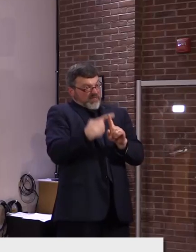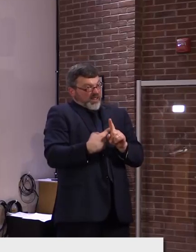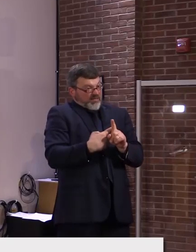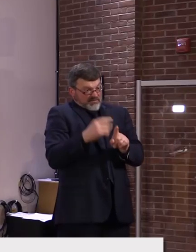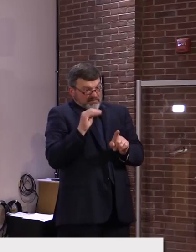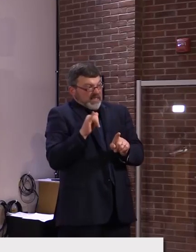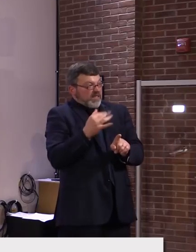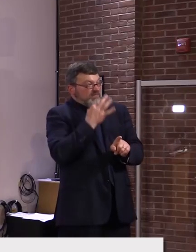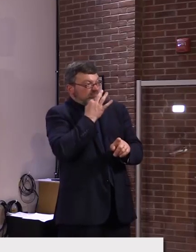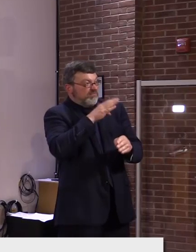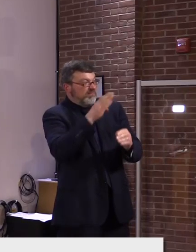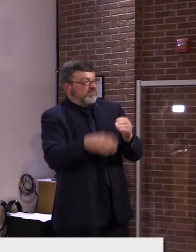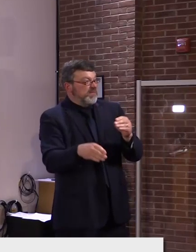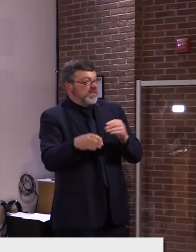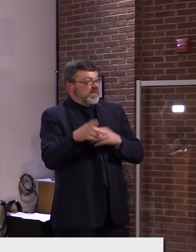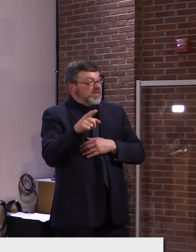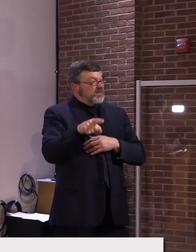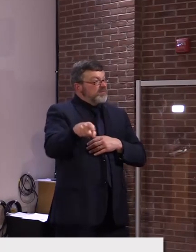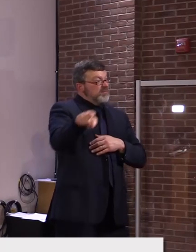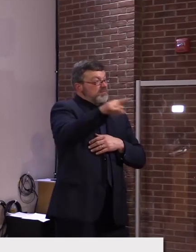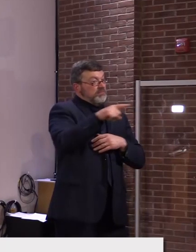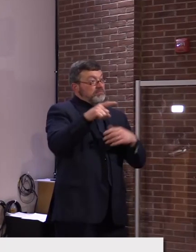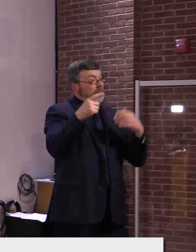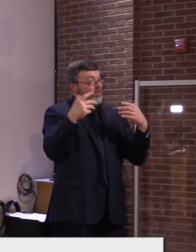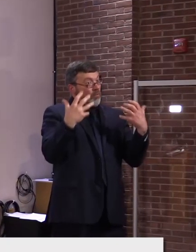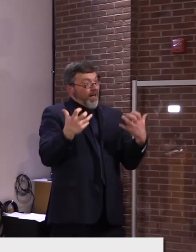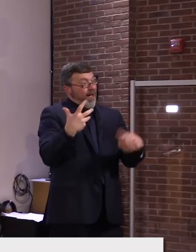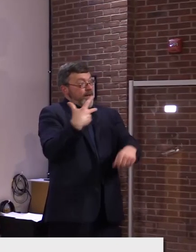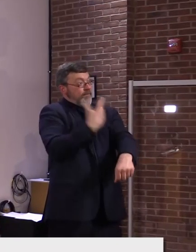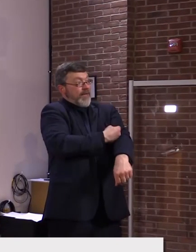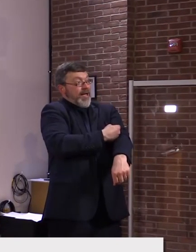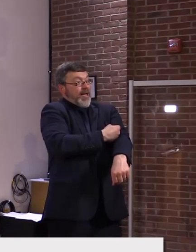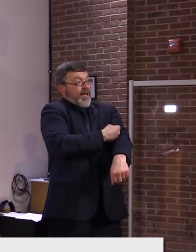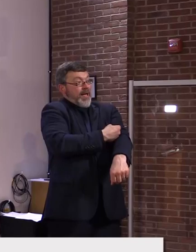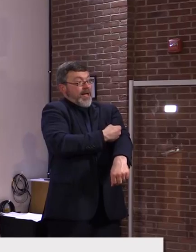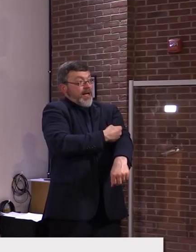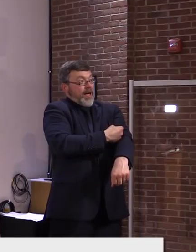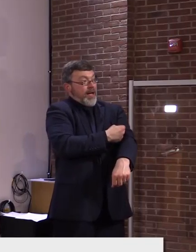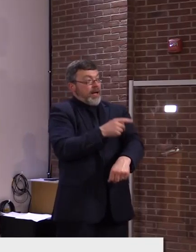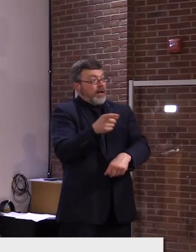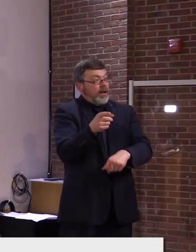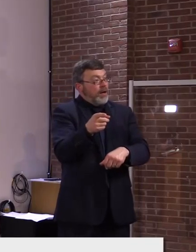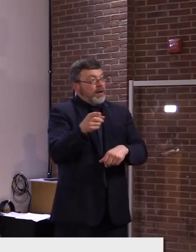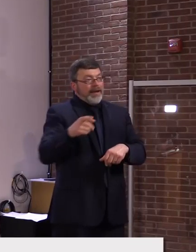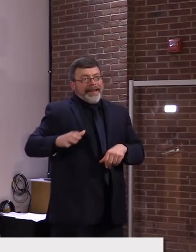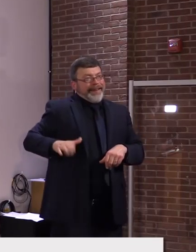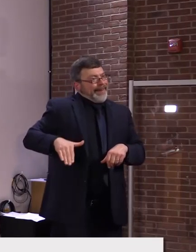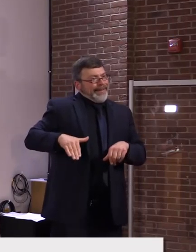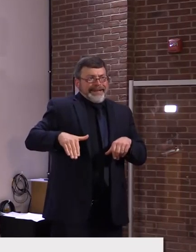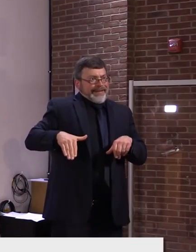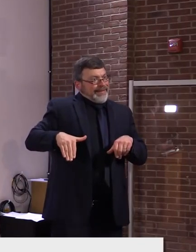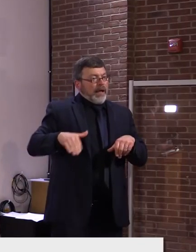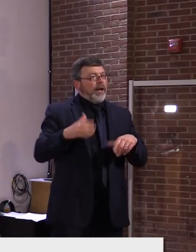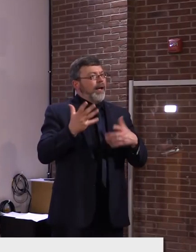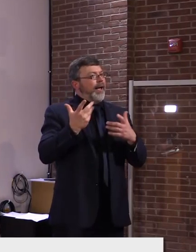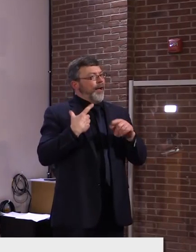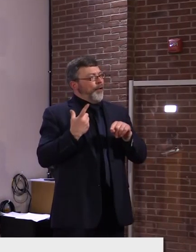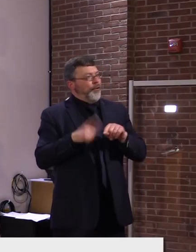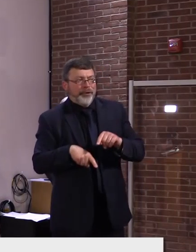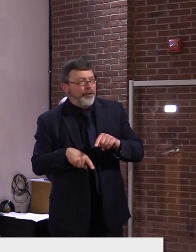to be vaccinated and couldn't be vaccinated, I can't believe it would be because there wasn't a location that would suit your